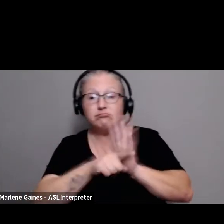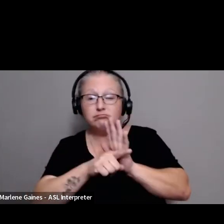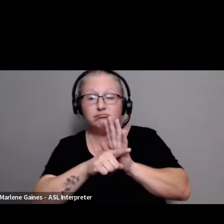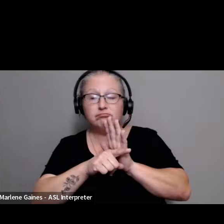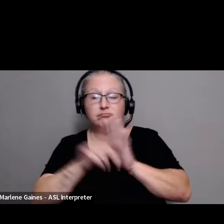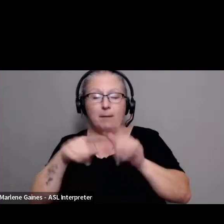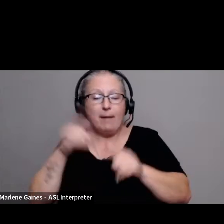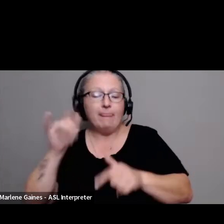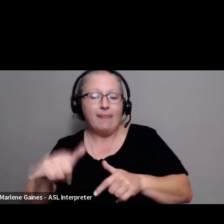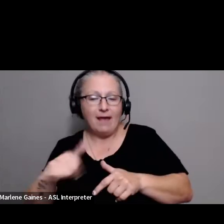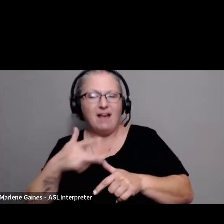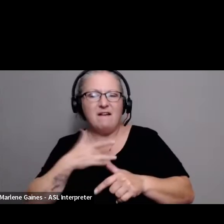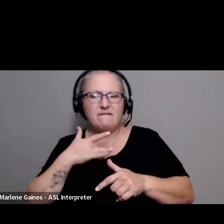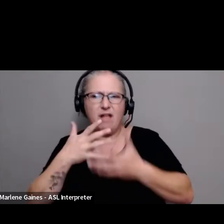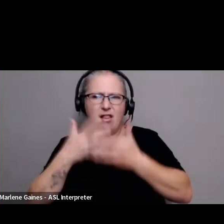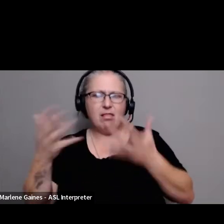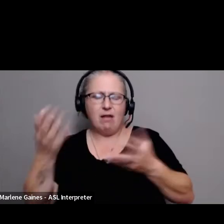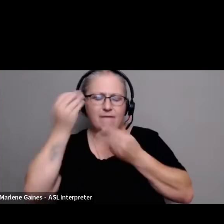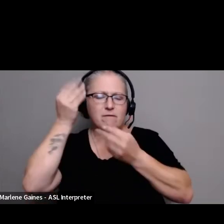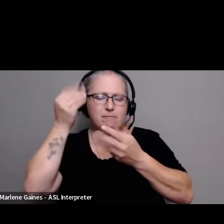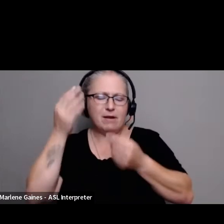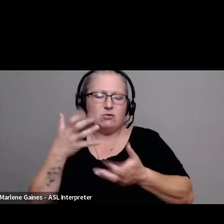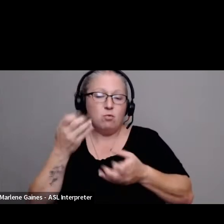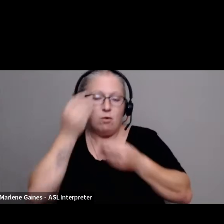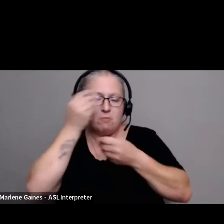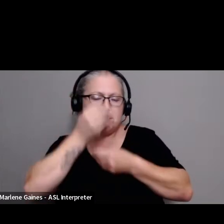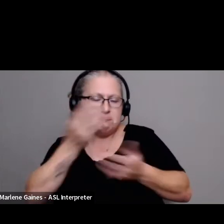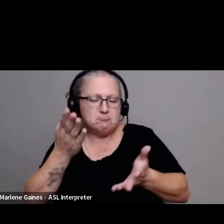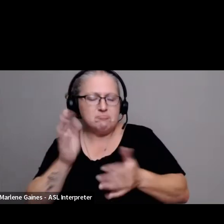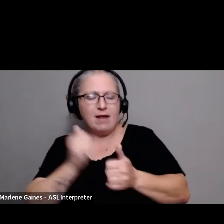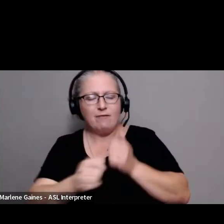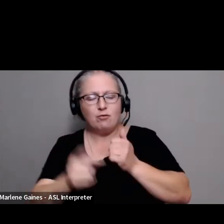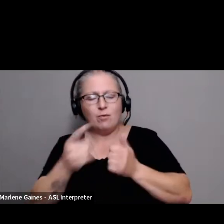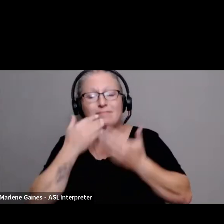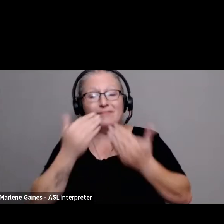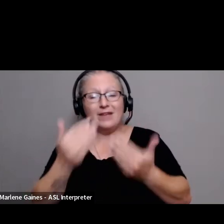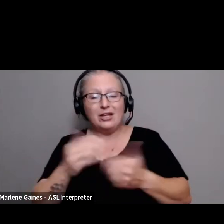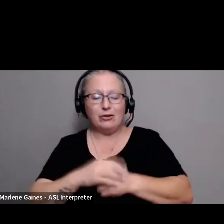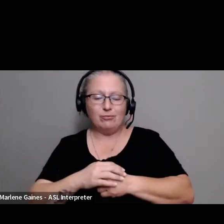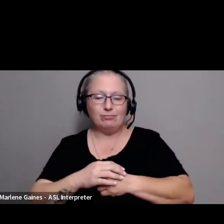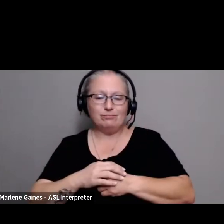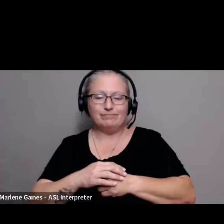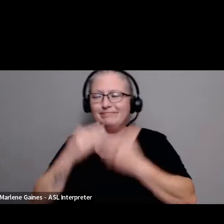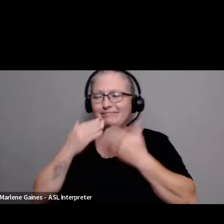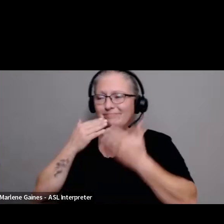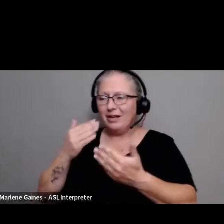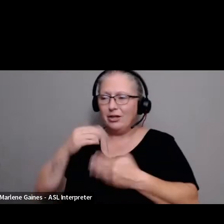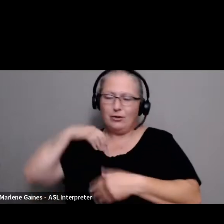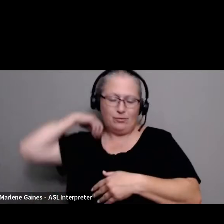with it. So I felt it was very informative. So just wanted to share that with everybody. Thank you. Thank you.